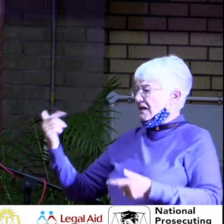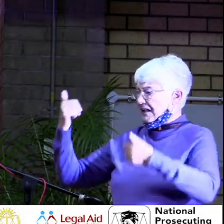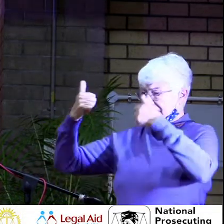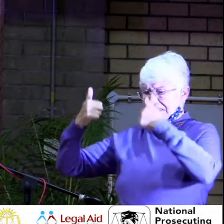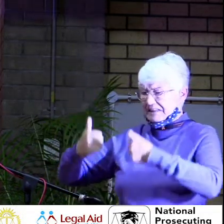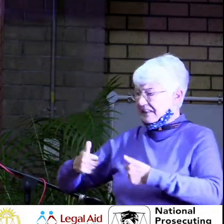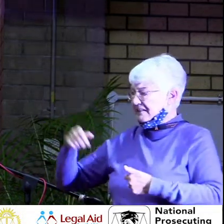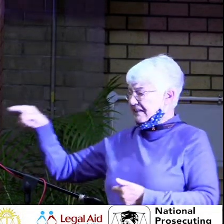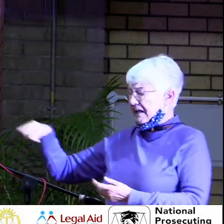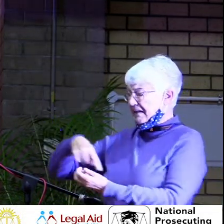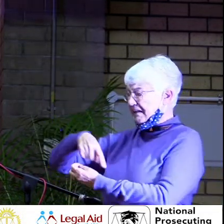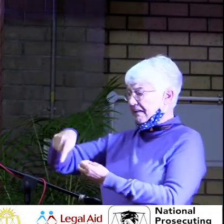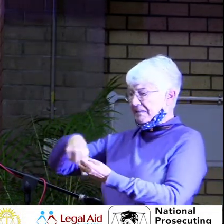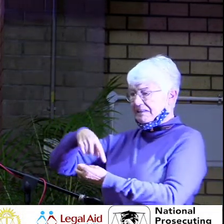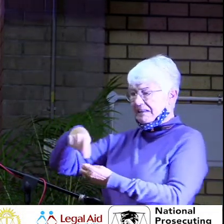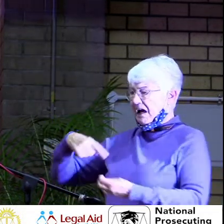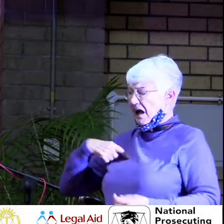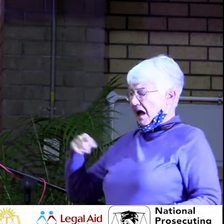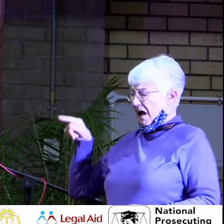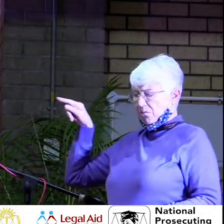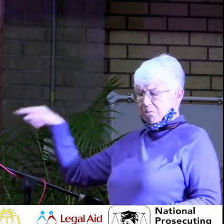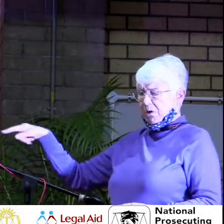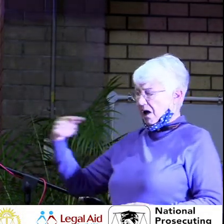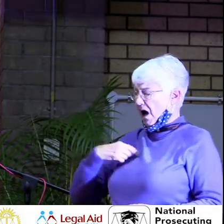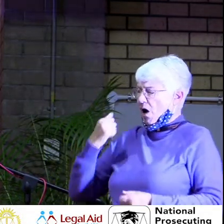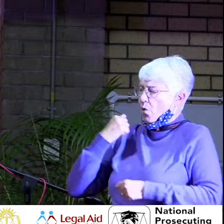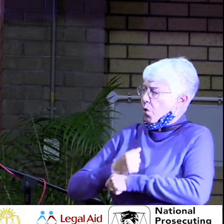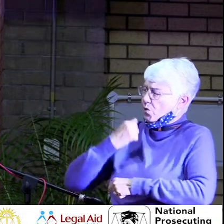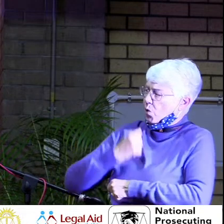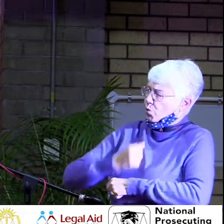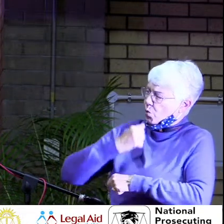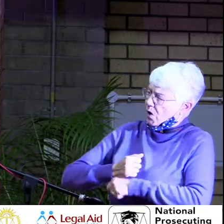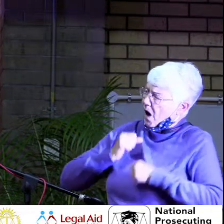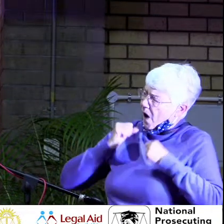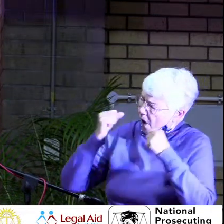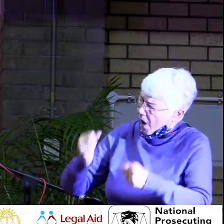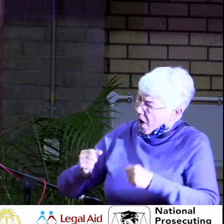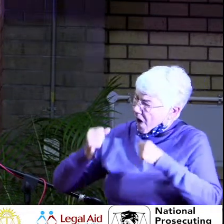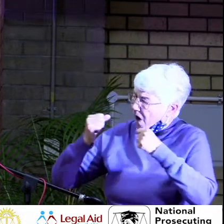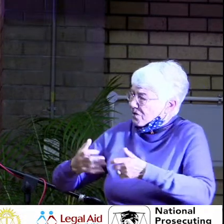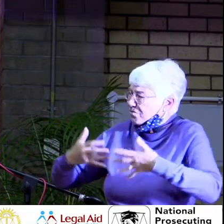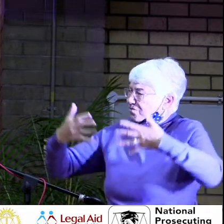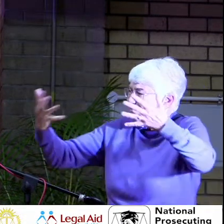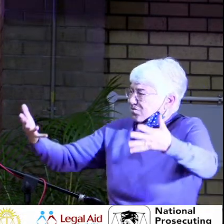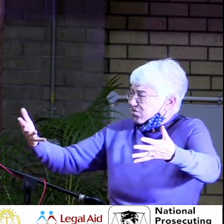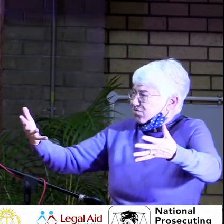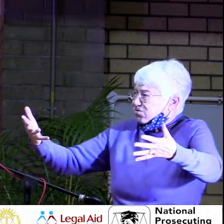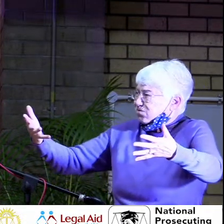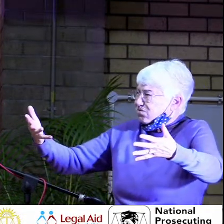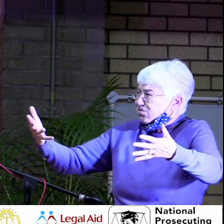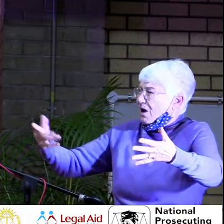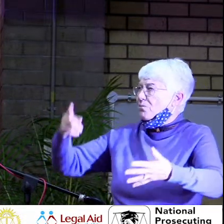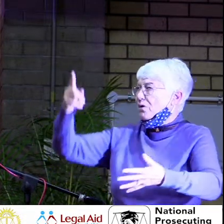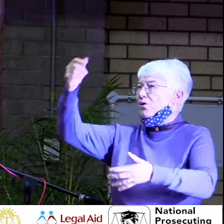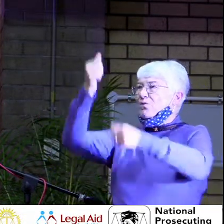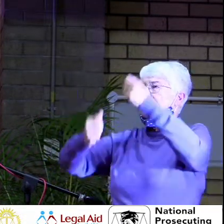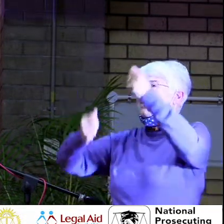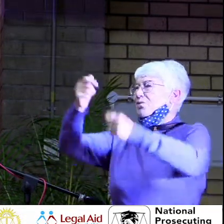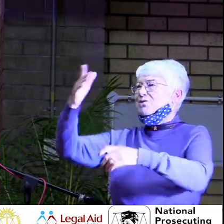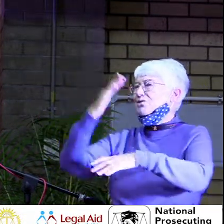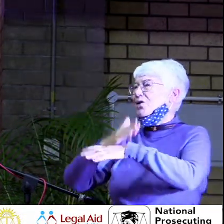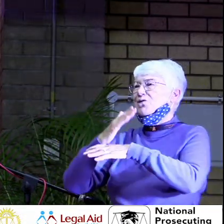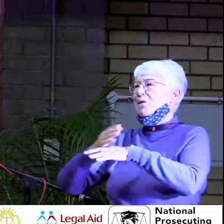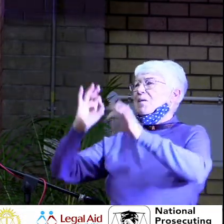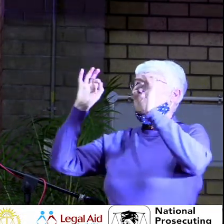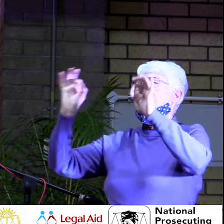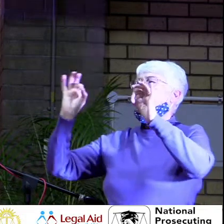the evidence, all the hard work goes nowhere because that court is not functioning.